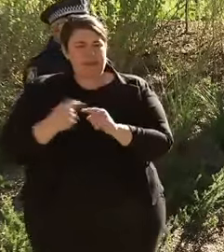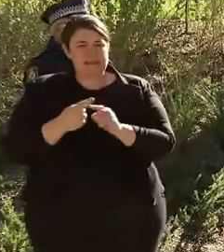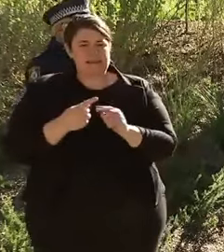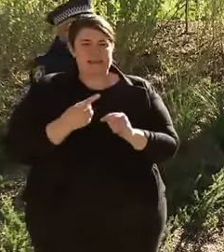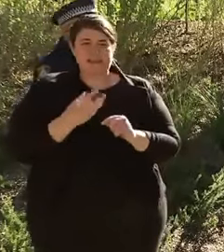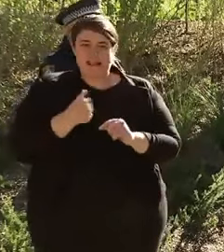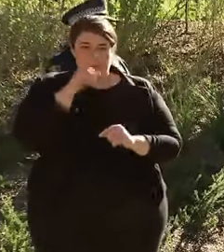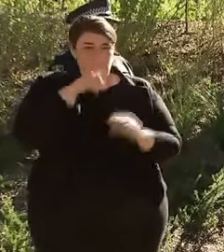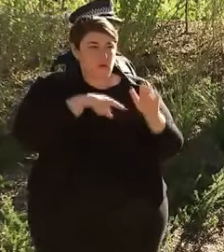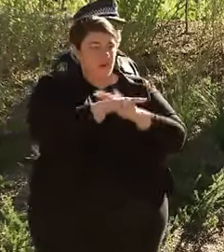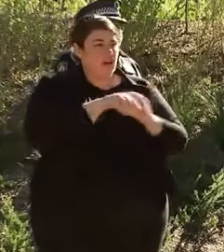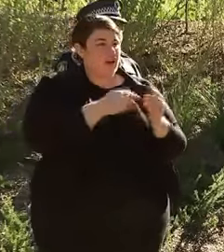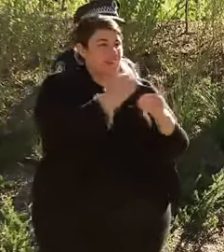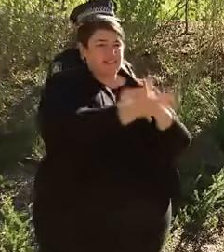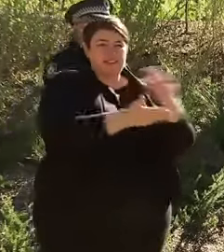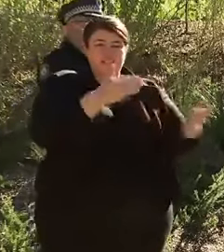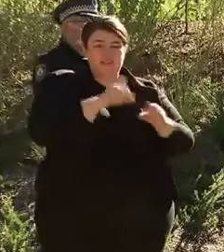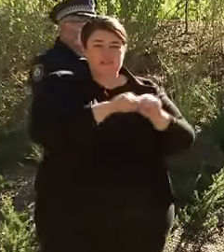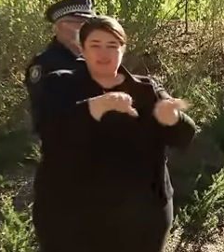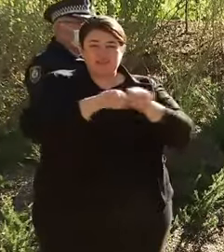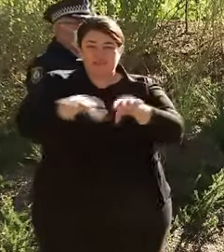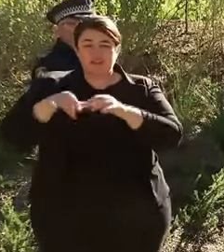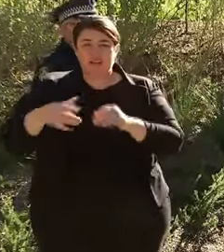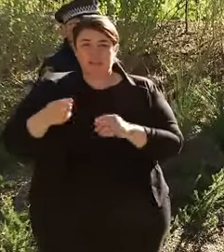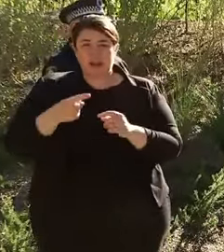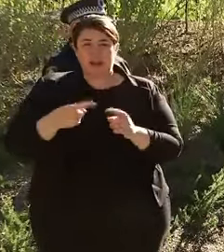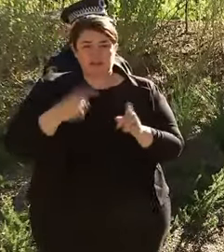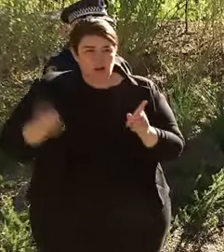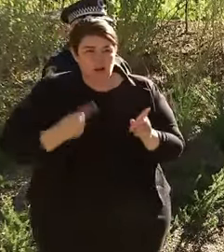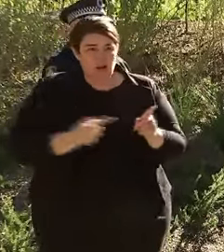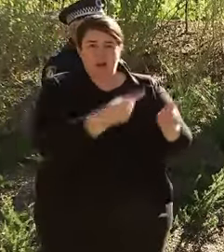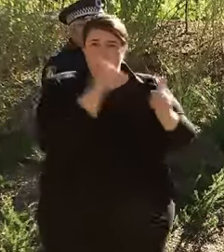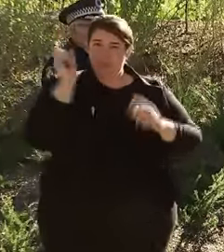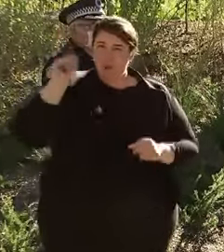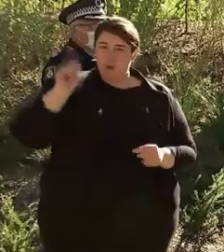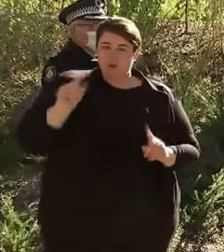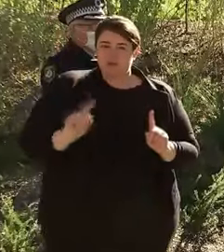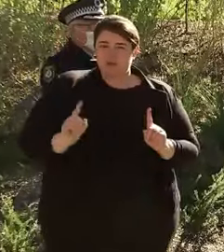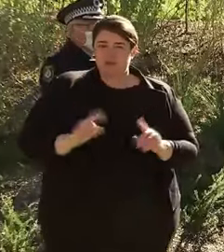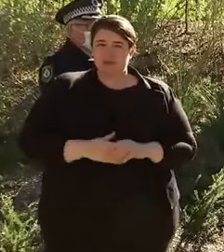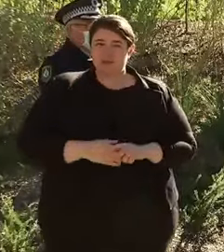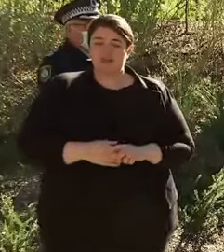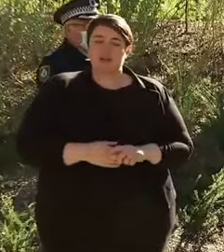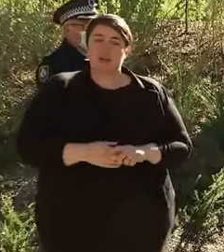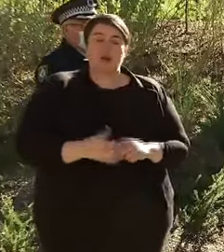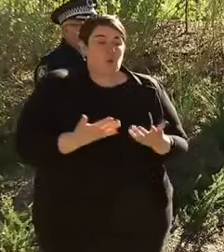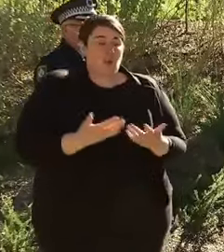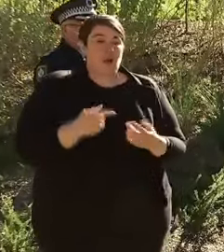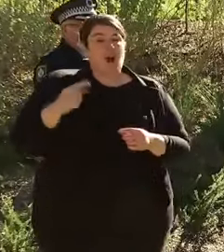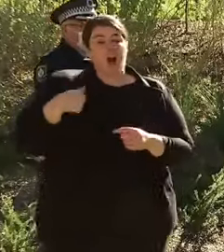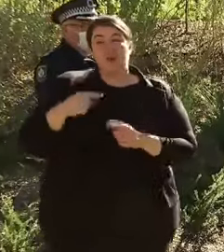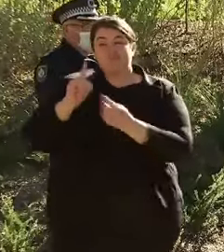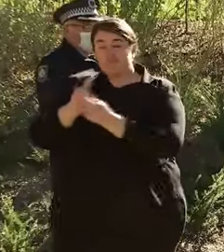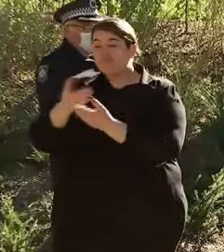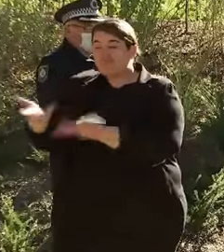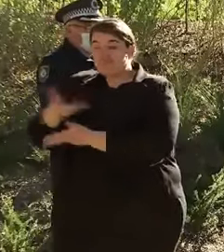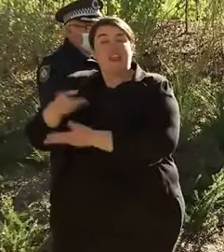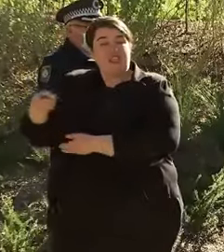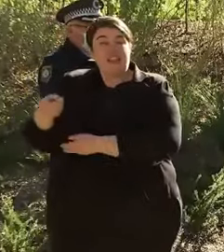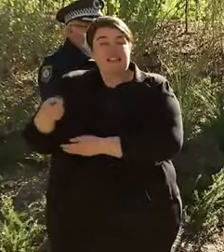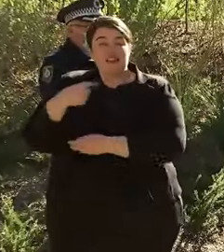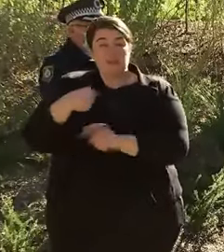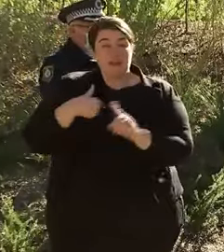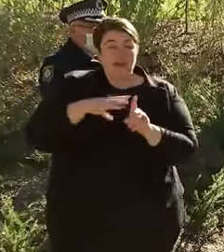community for some time? The advice I've had is we've been actually getting to cases quite well, and I just